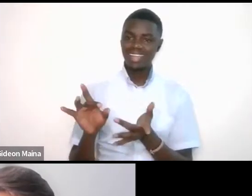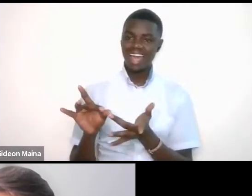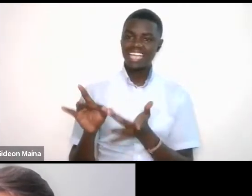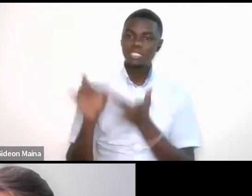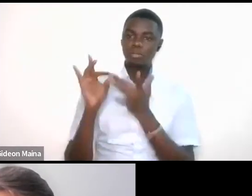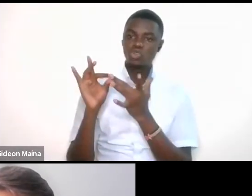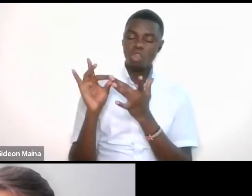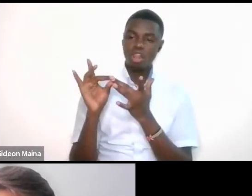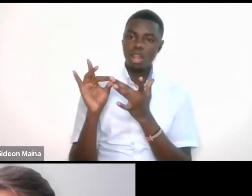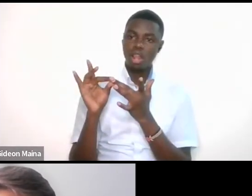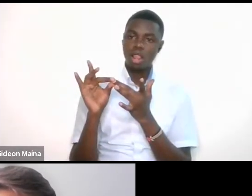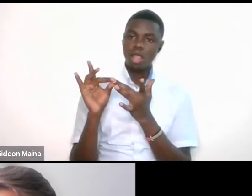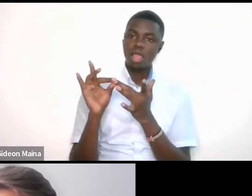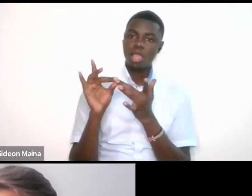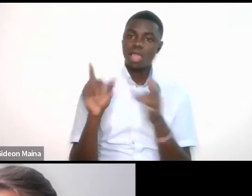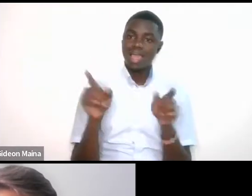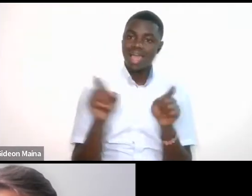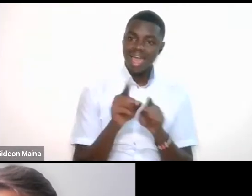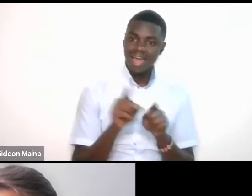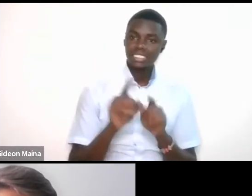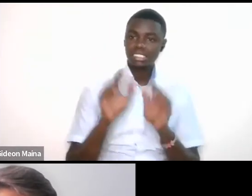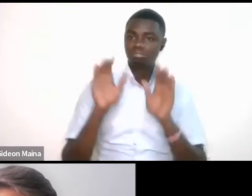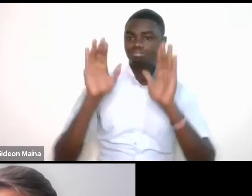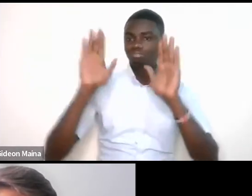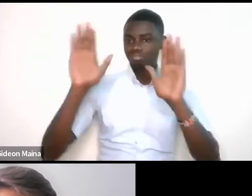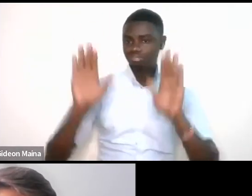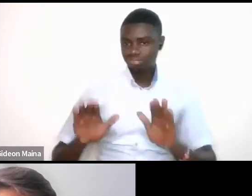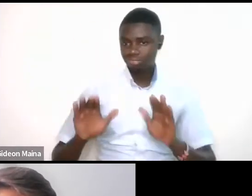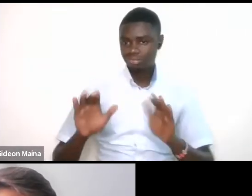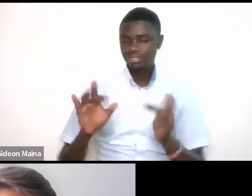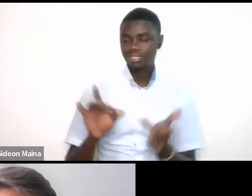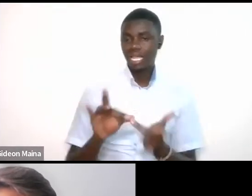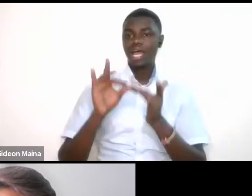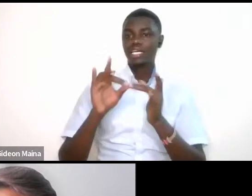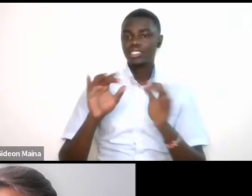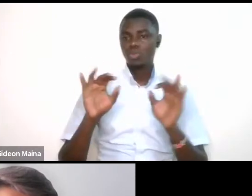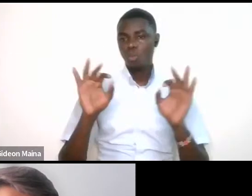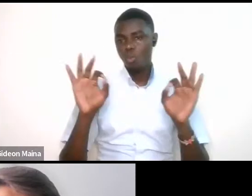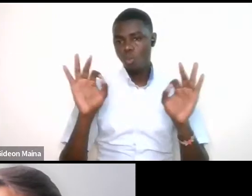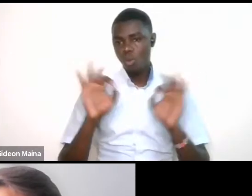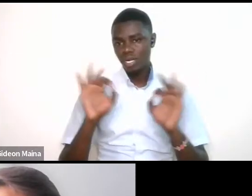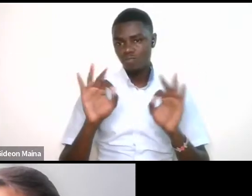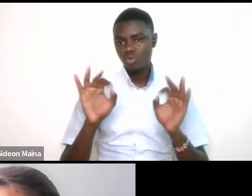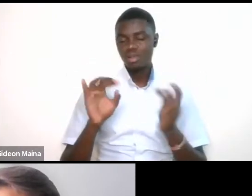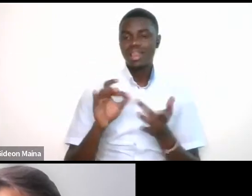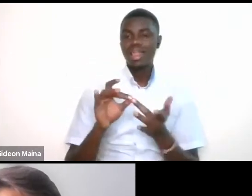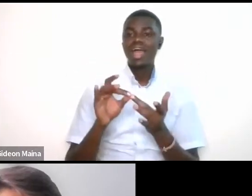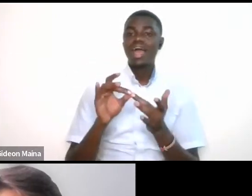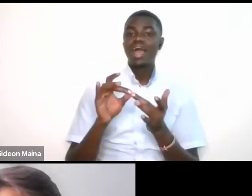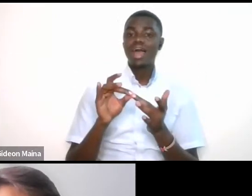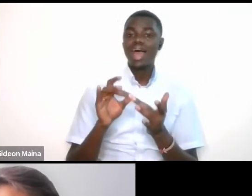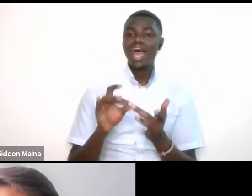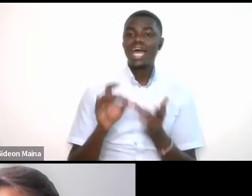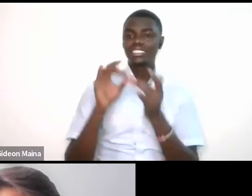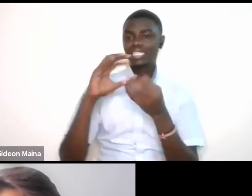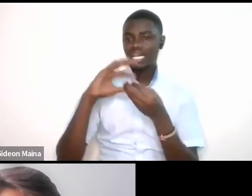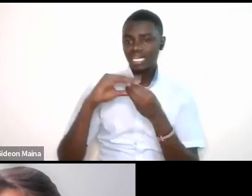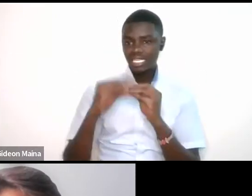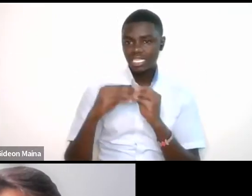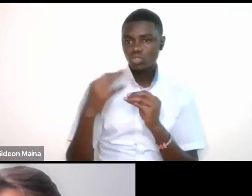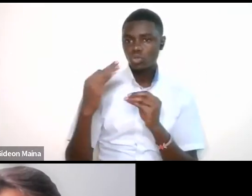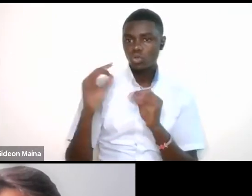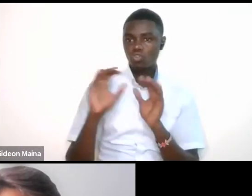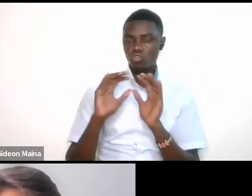as important, as wonderful, as a creation of this universe, rather than